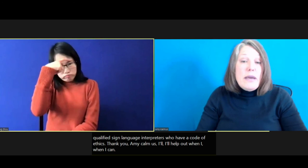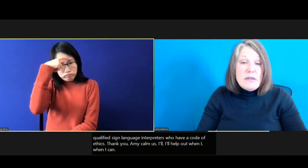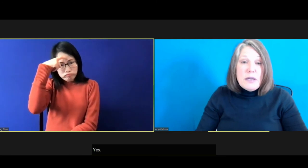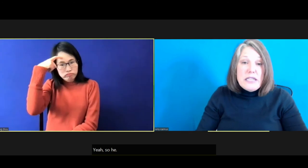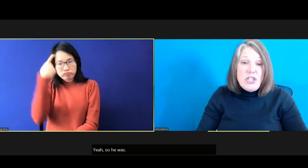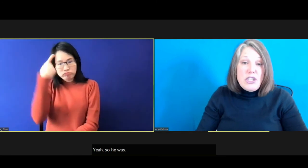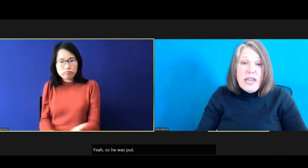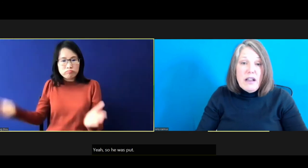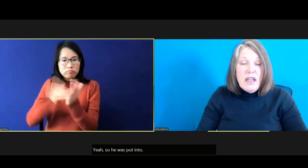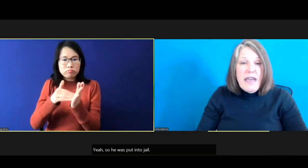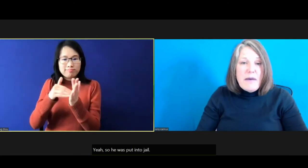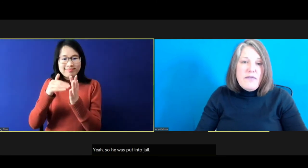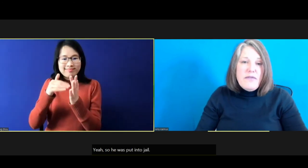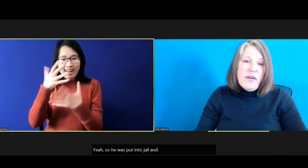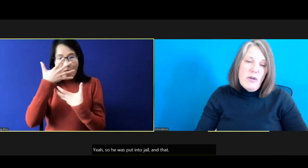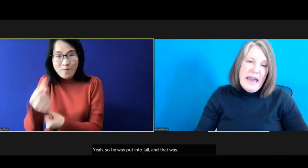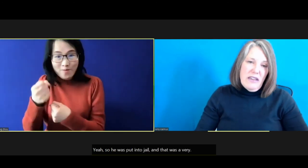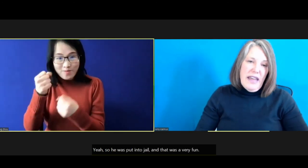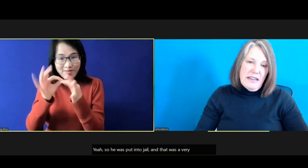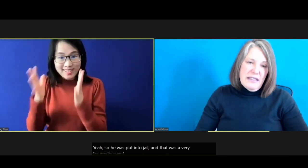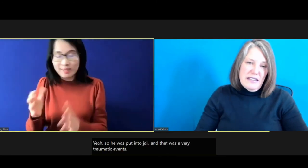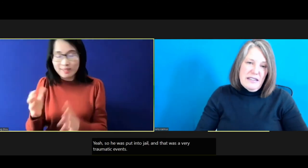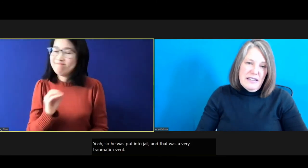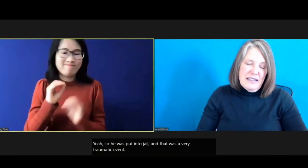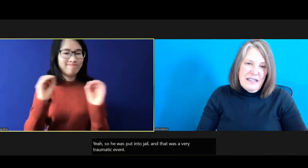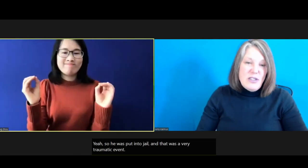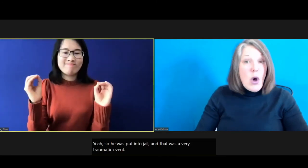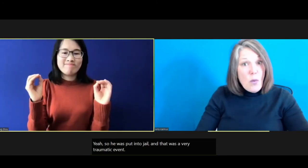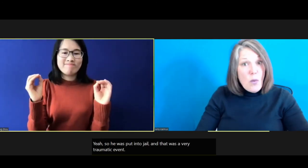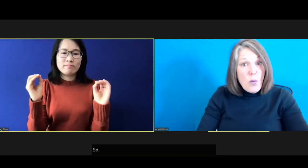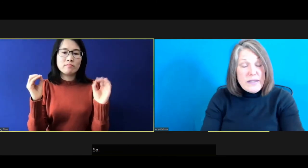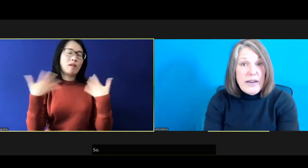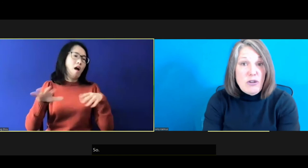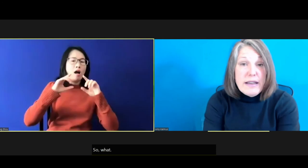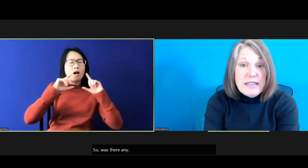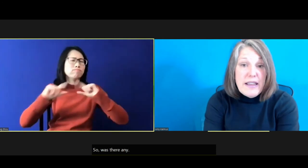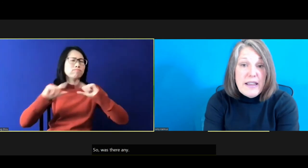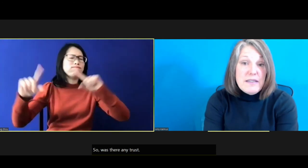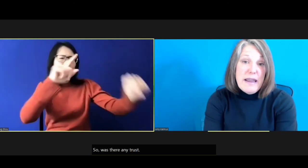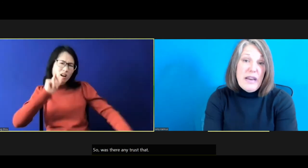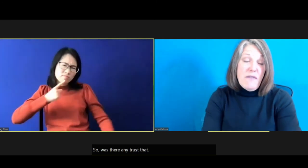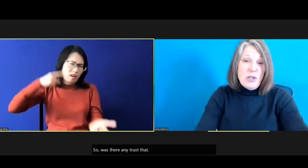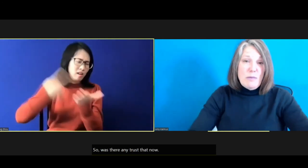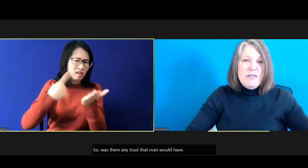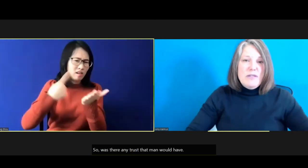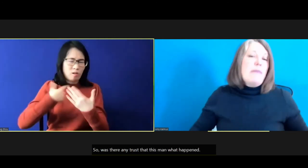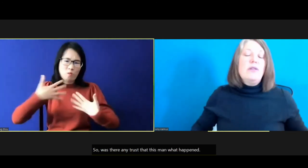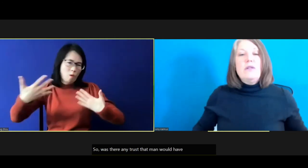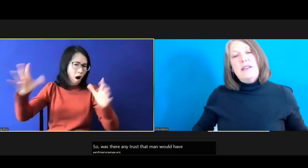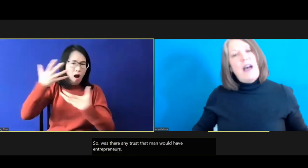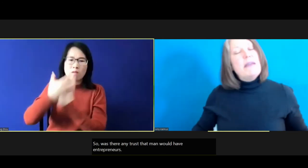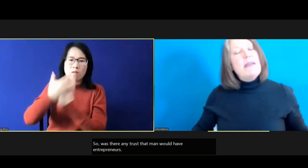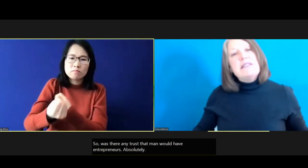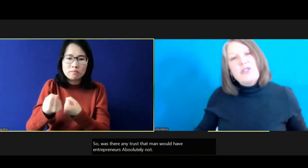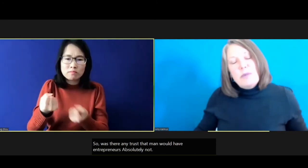Yeah, so he was put into jail, and that was a very traumatic event. So was there any trust that this man would have for interpreters?